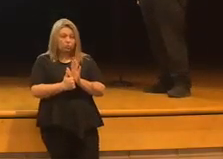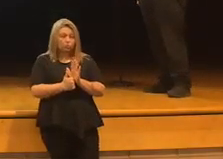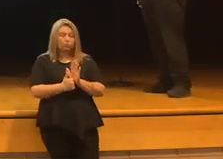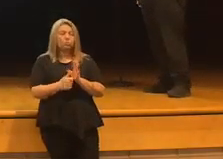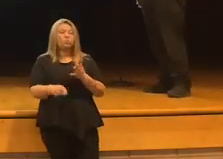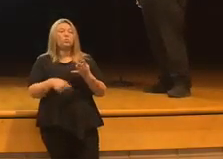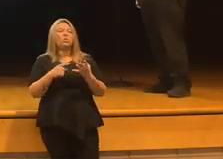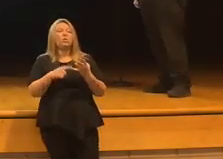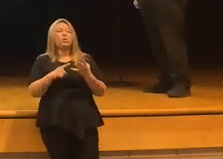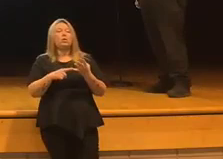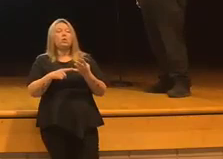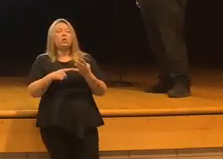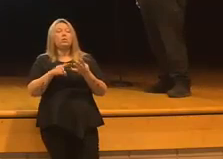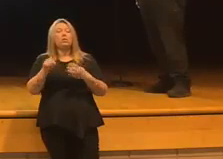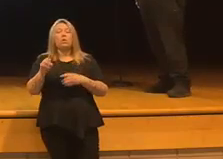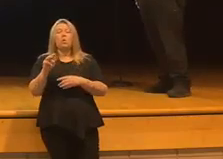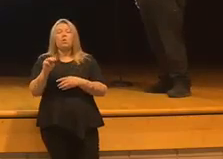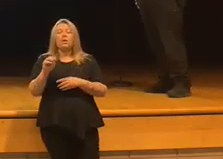Visit